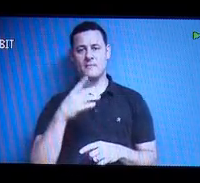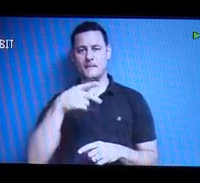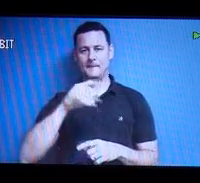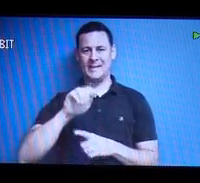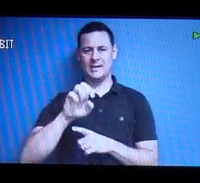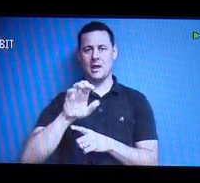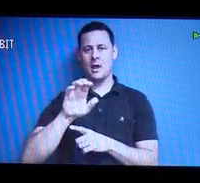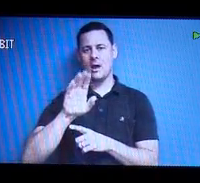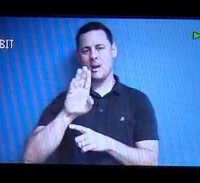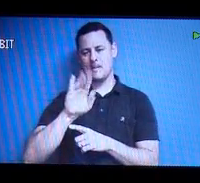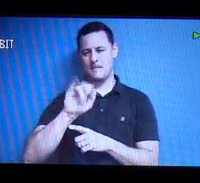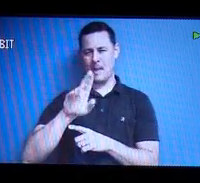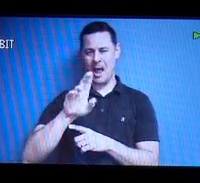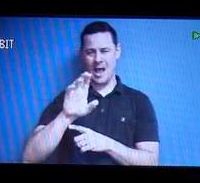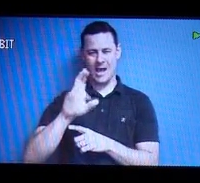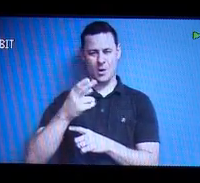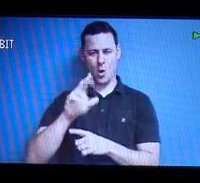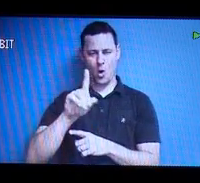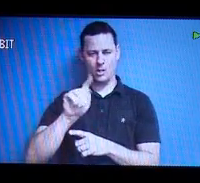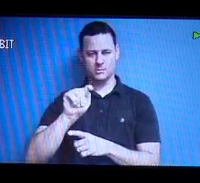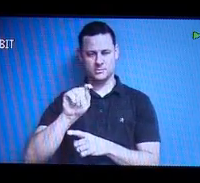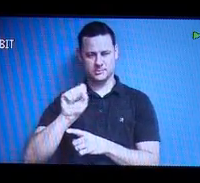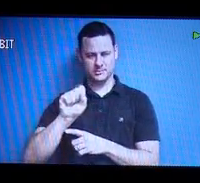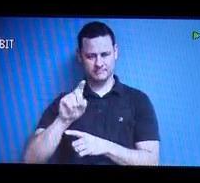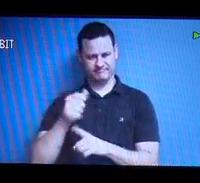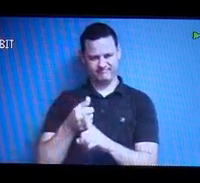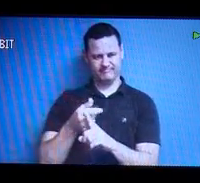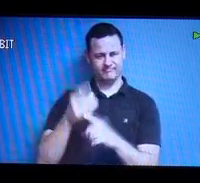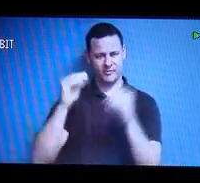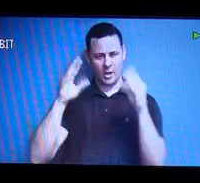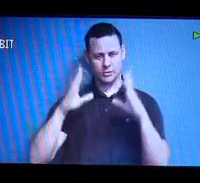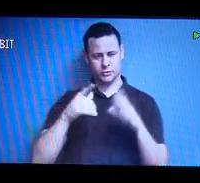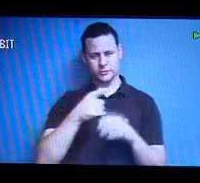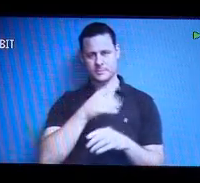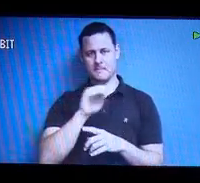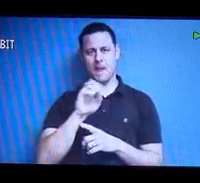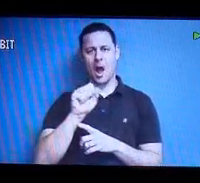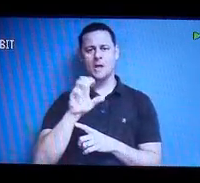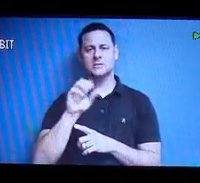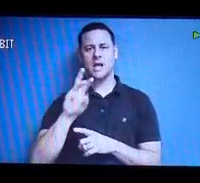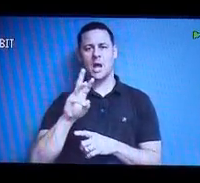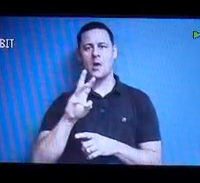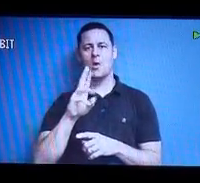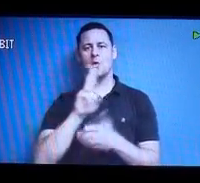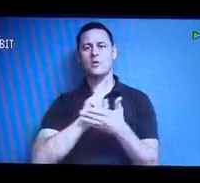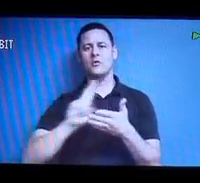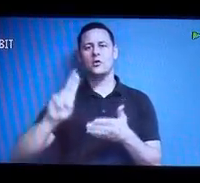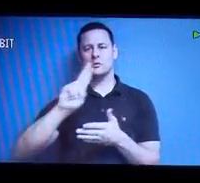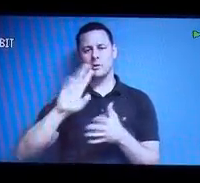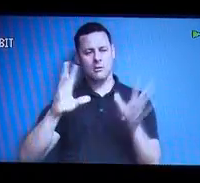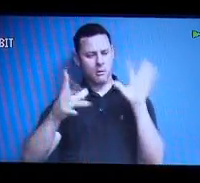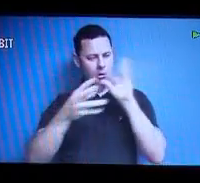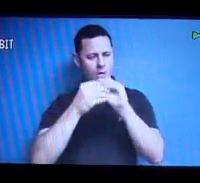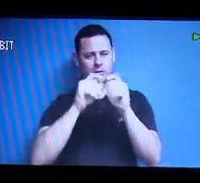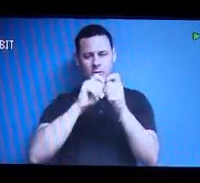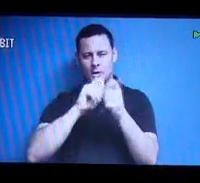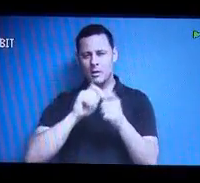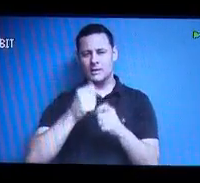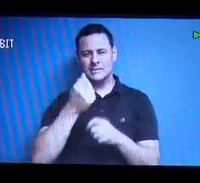Maastricht University got the data for all the sales since 1628, and he made an index. And since